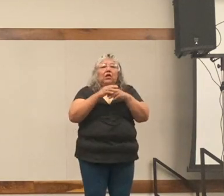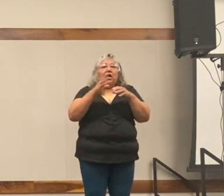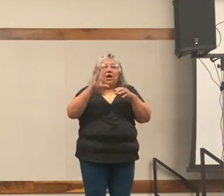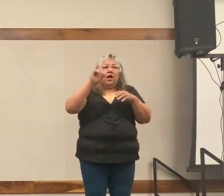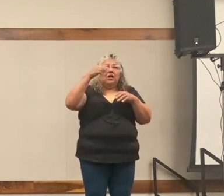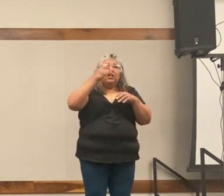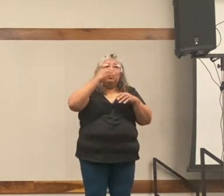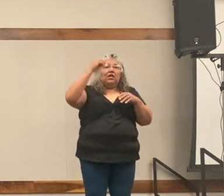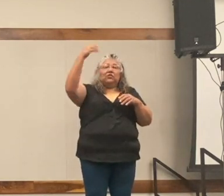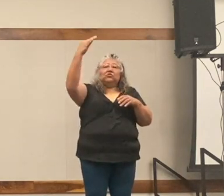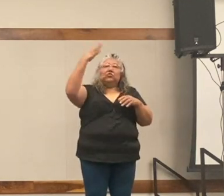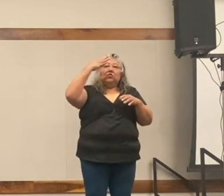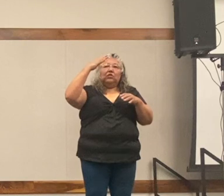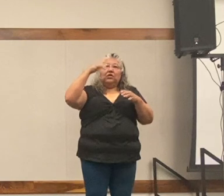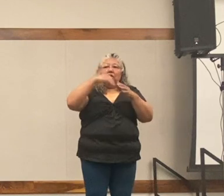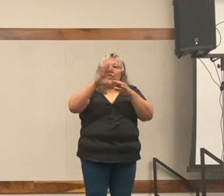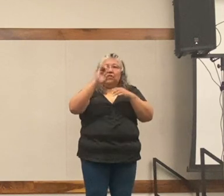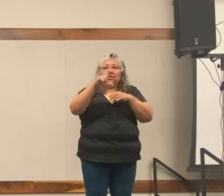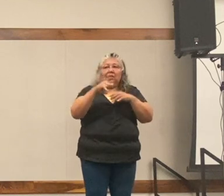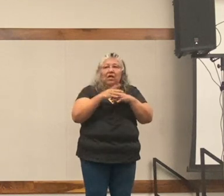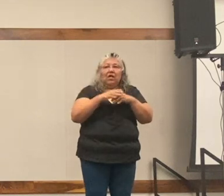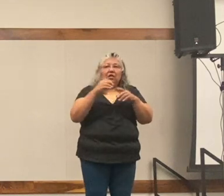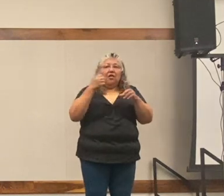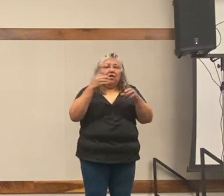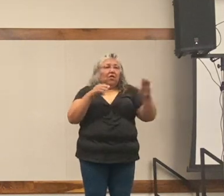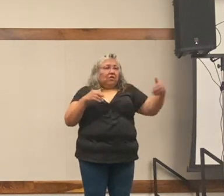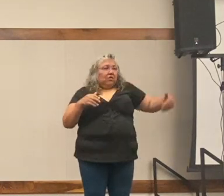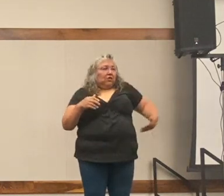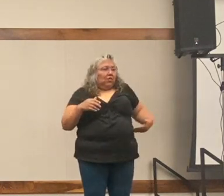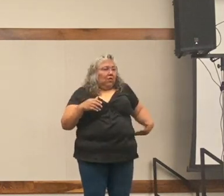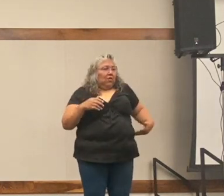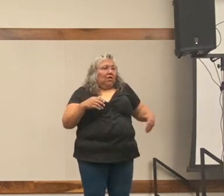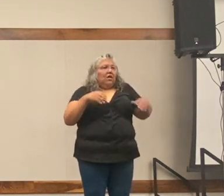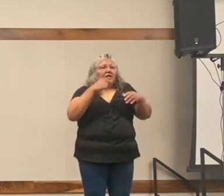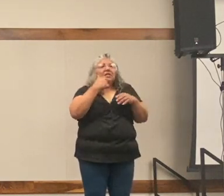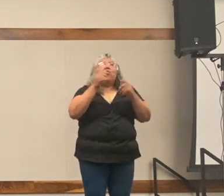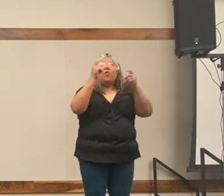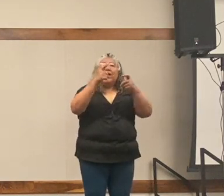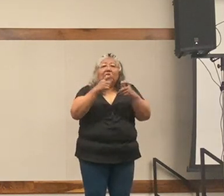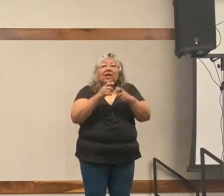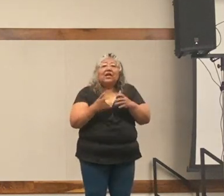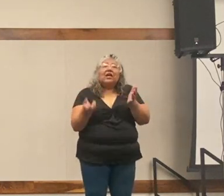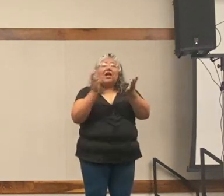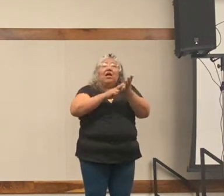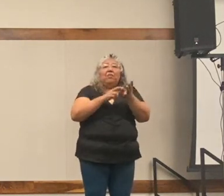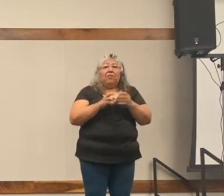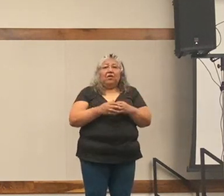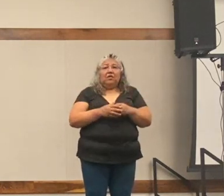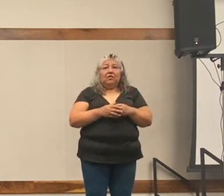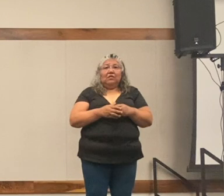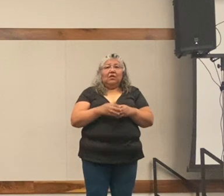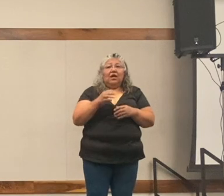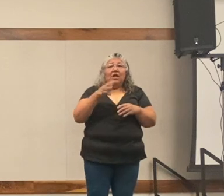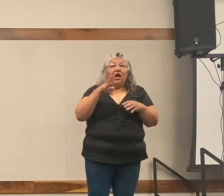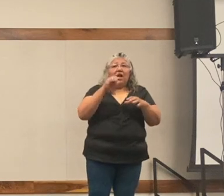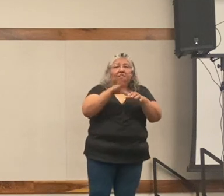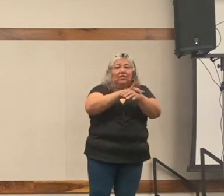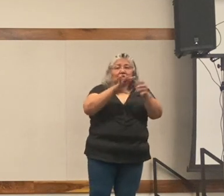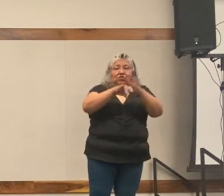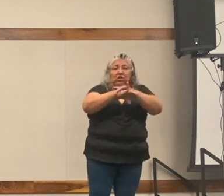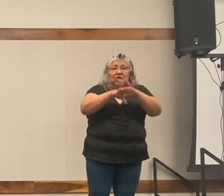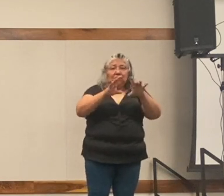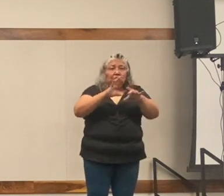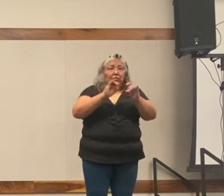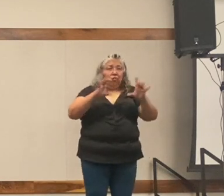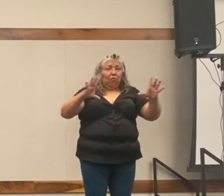in the cell. Striking Peter on the side, he woke him up and he said, quick! Get up! And the chains fell off of